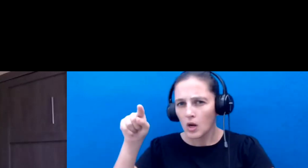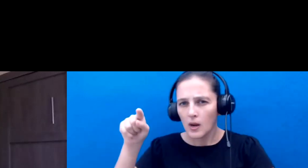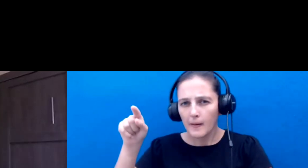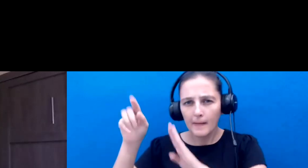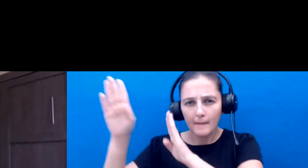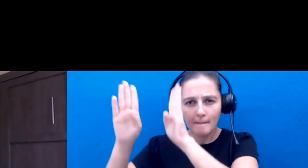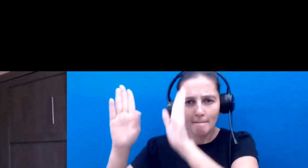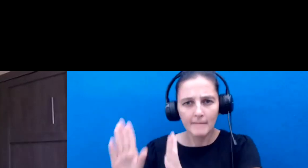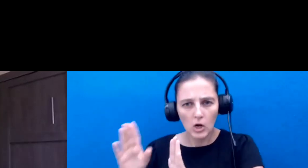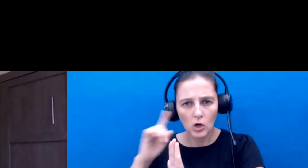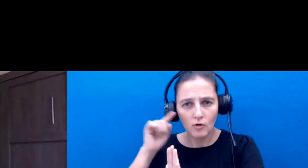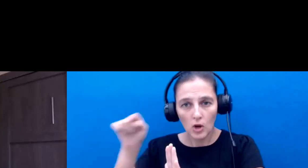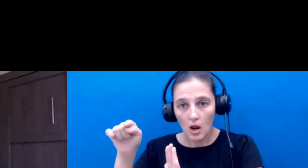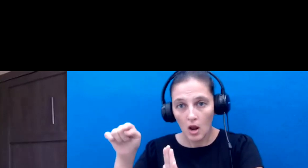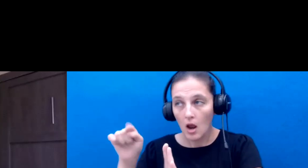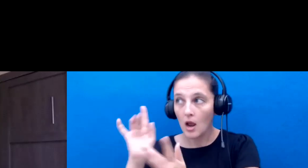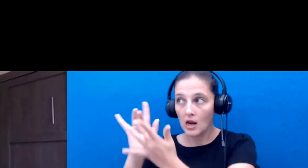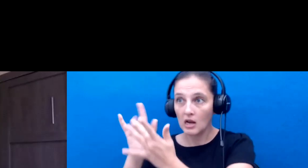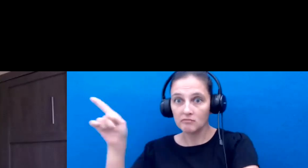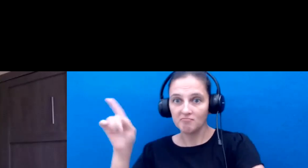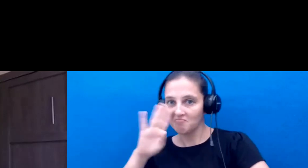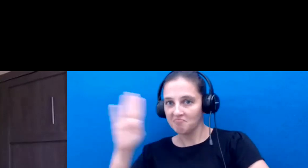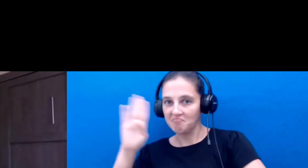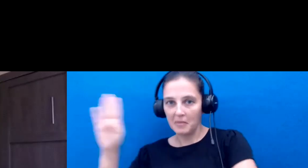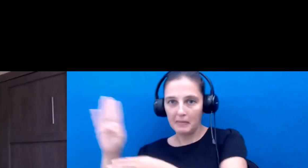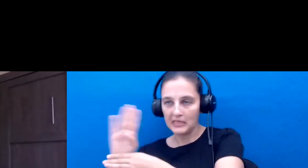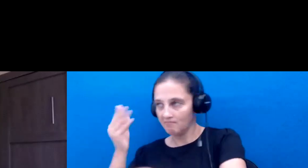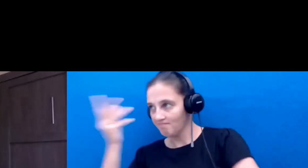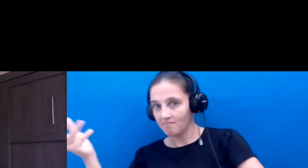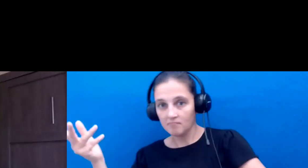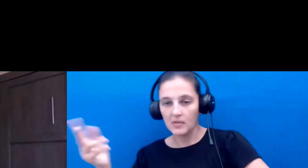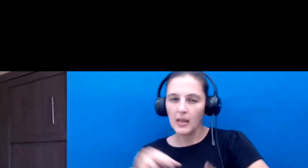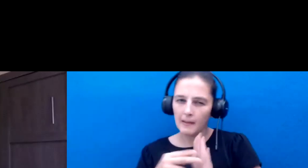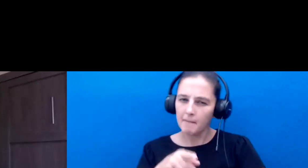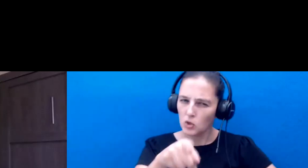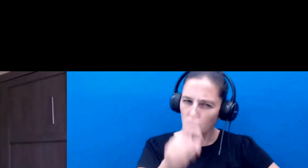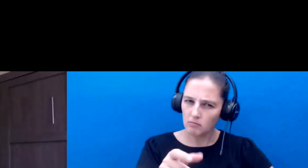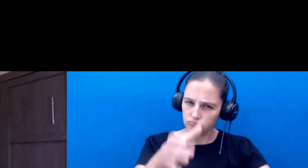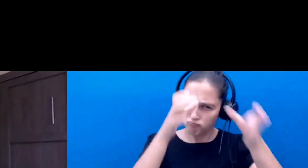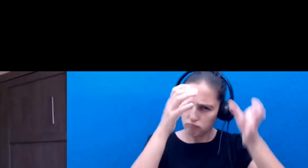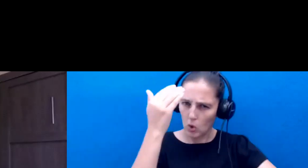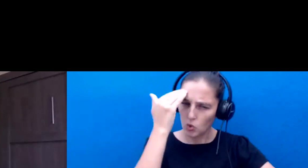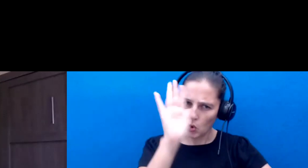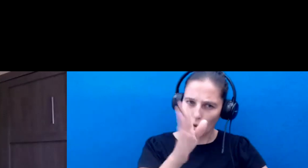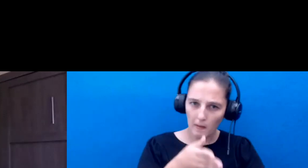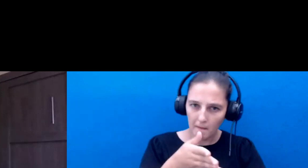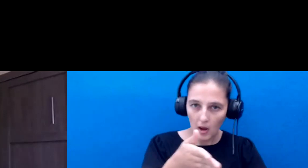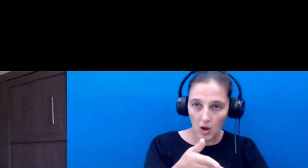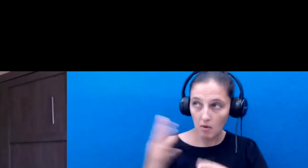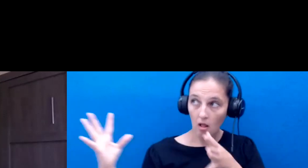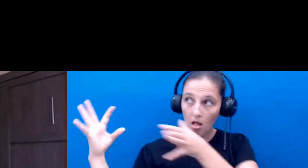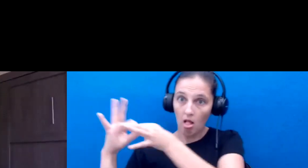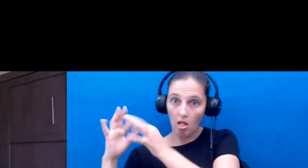that and make those connections. You really do need to know the industry, but forming those connections will help you be